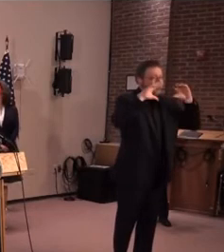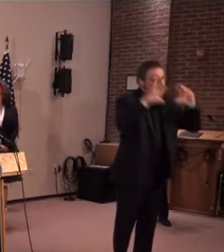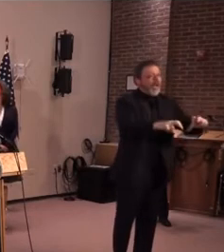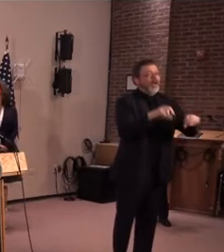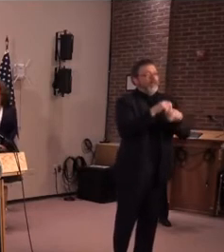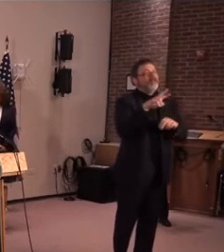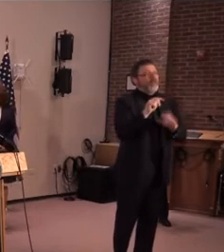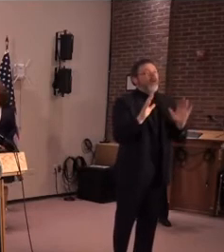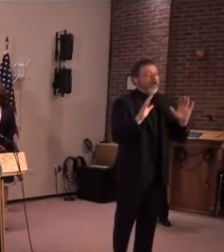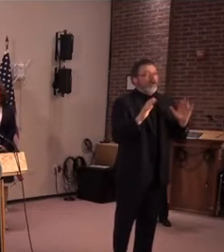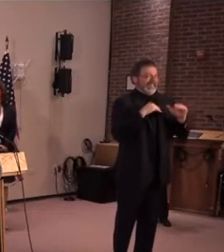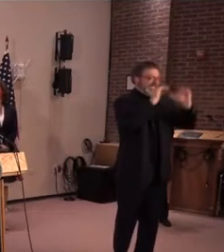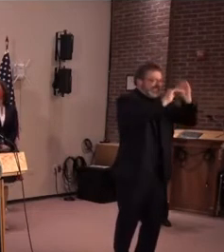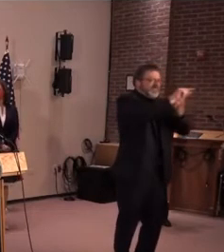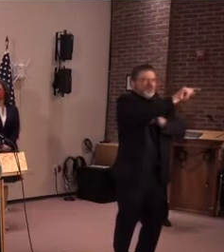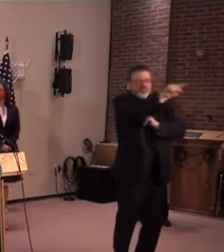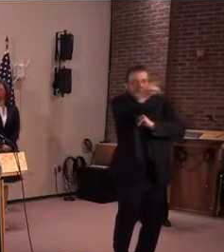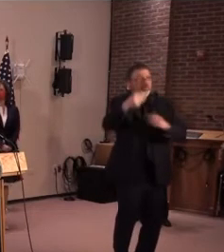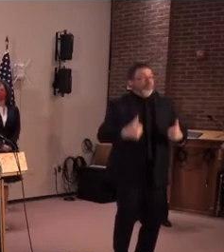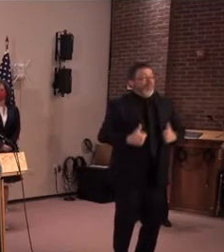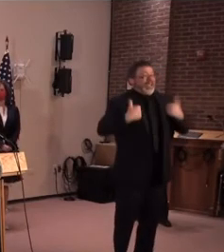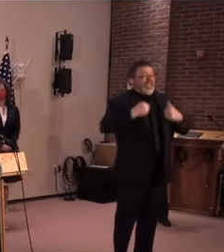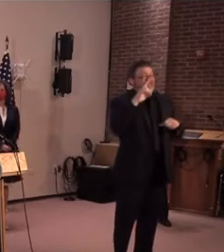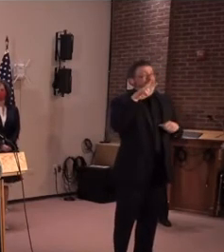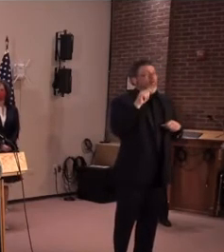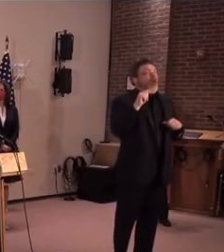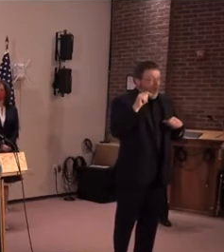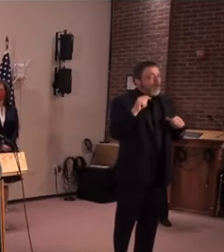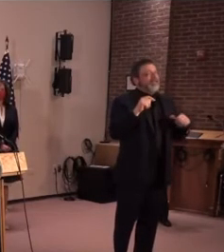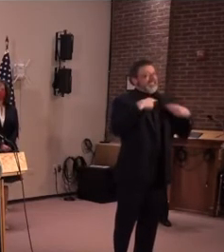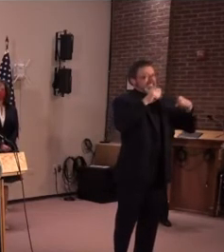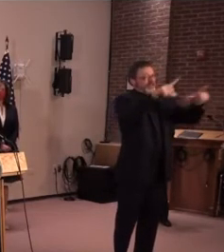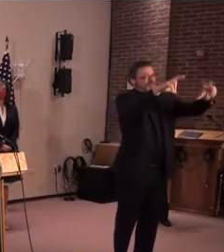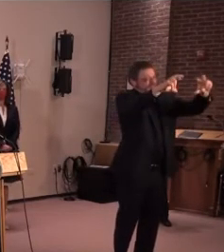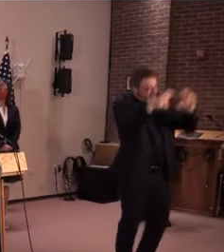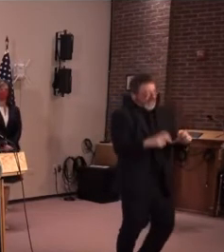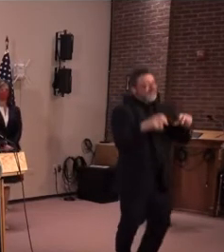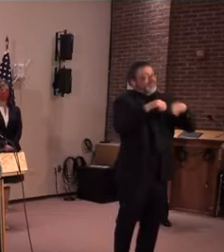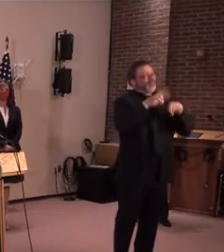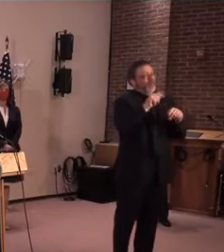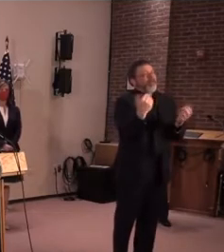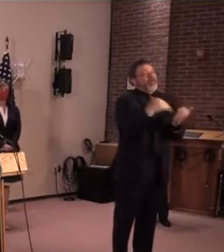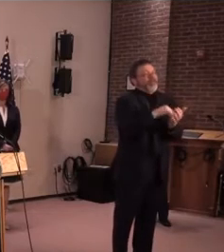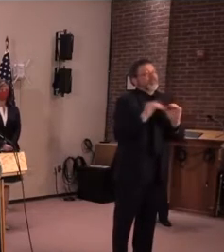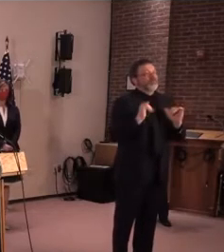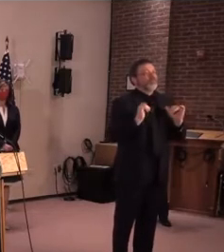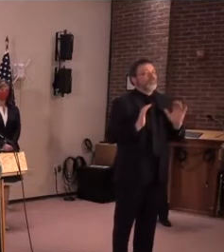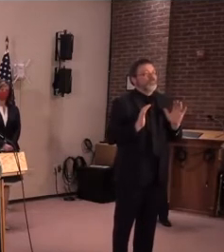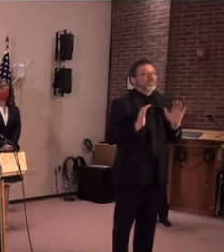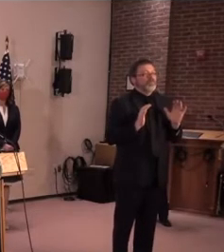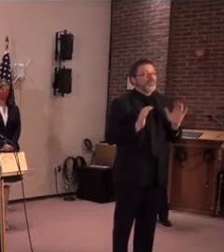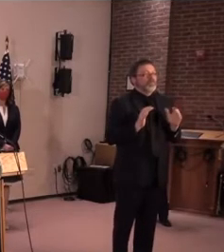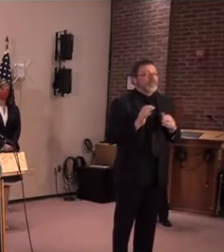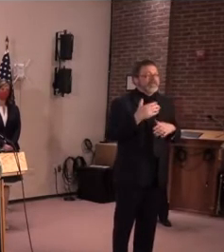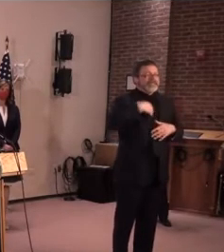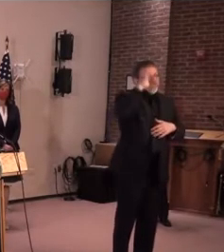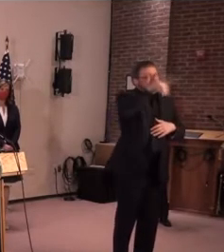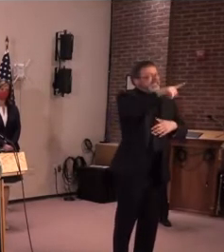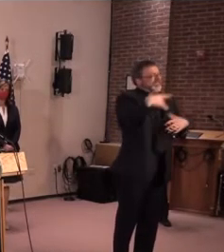to economic stability. We are all due for a little R&R as we restart Vermont, and we hope to do